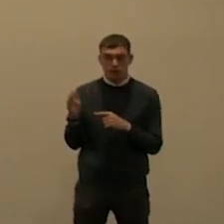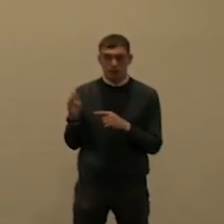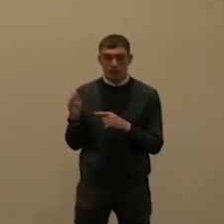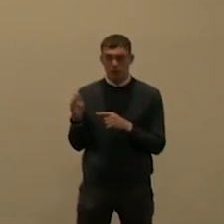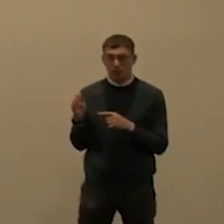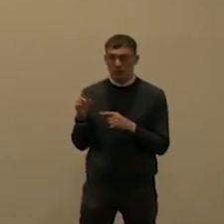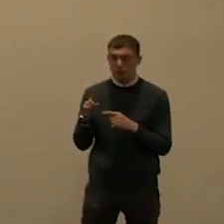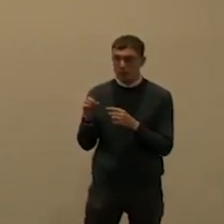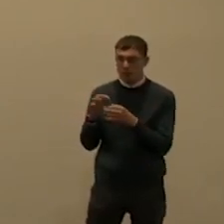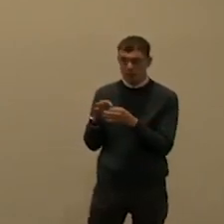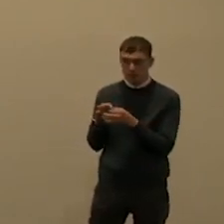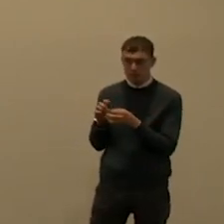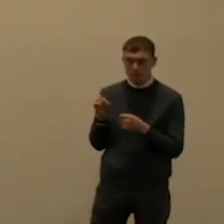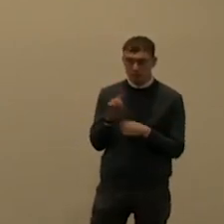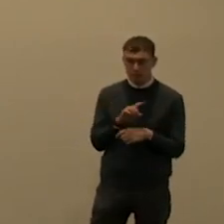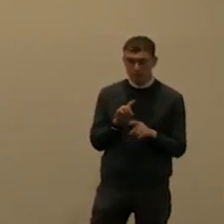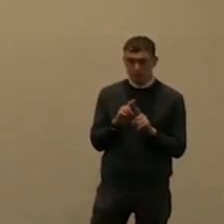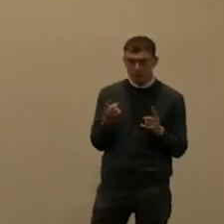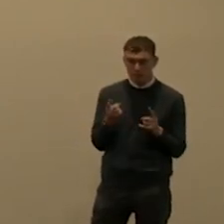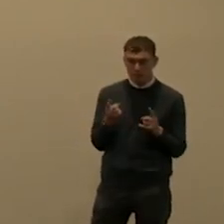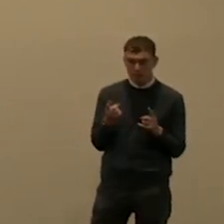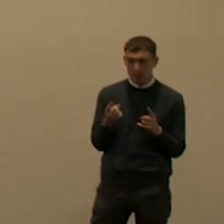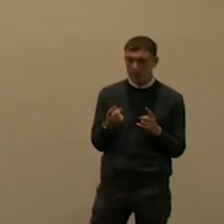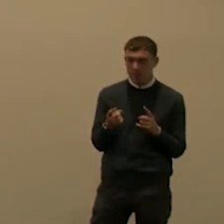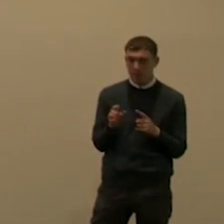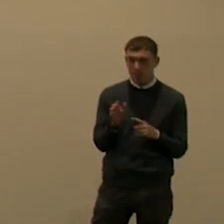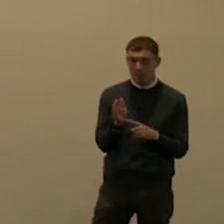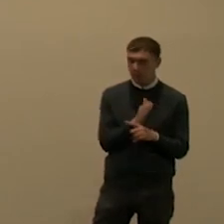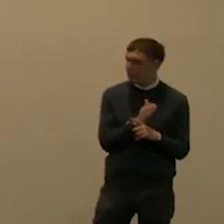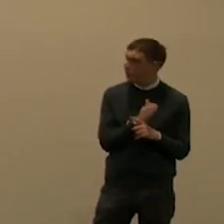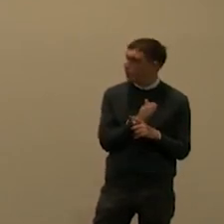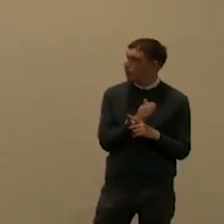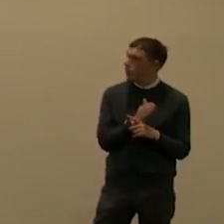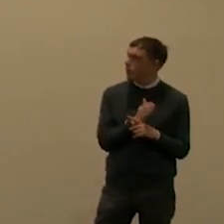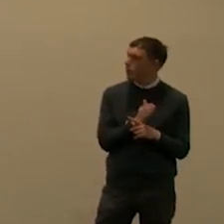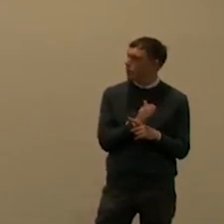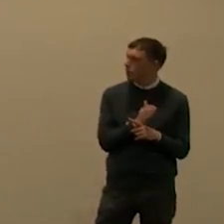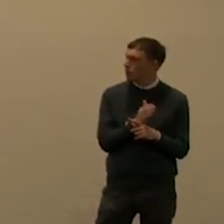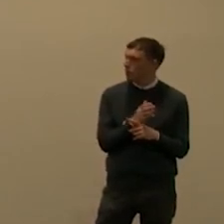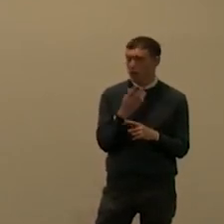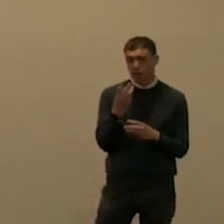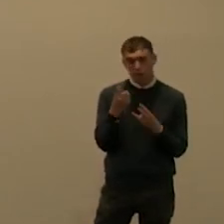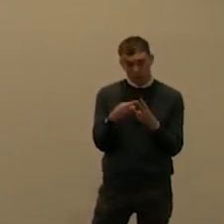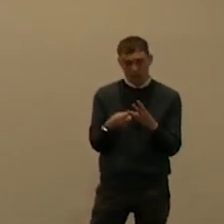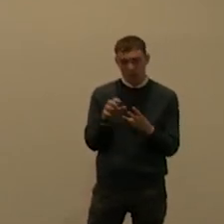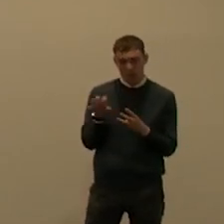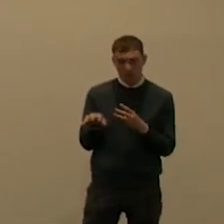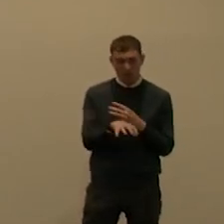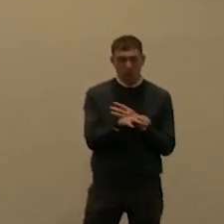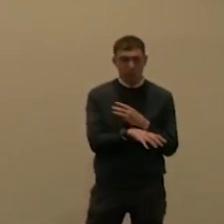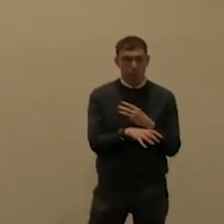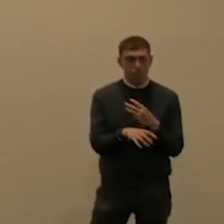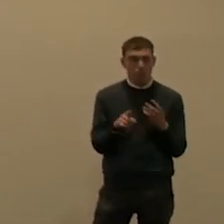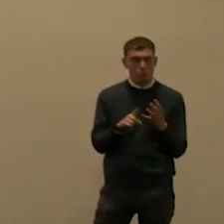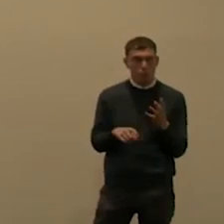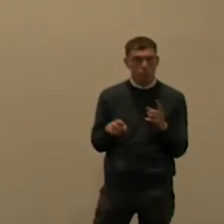Europe connected. We have different virtual networks in Asia connected. And we have three branch offices, one in the East US,